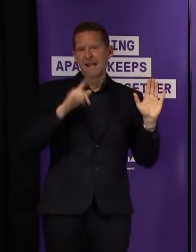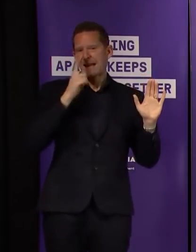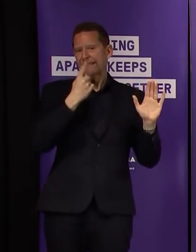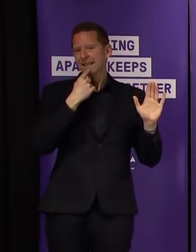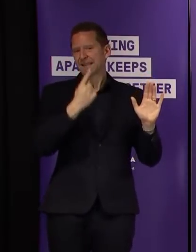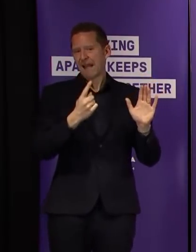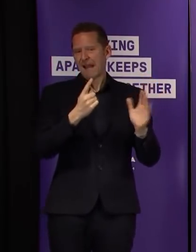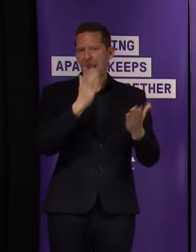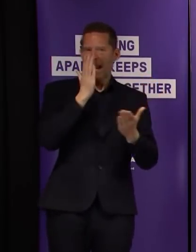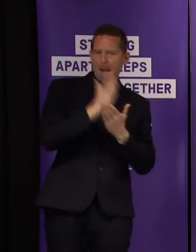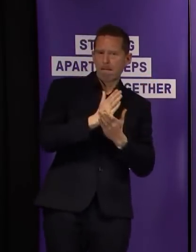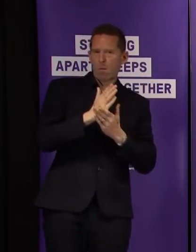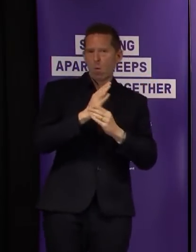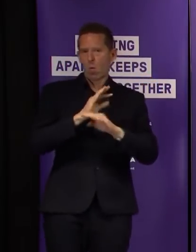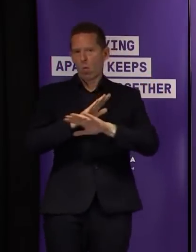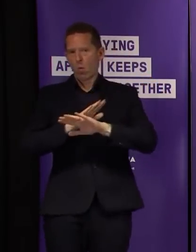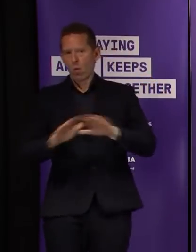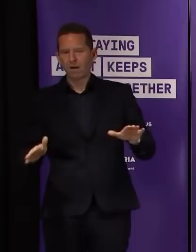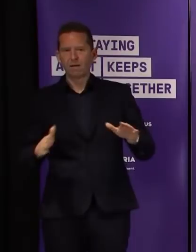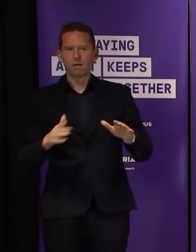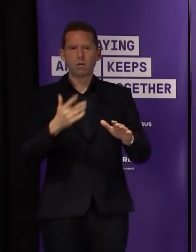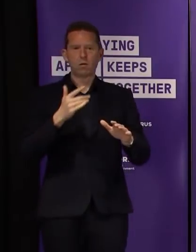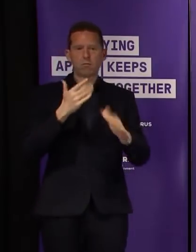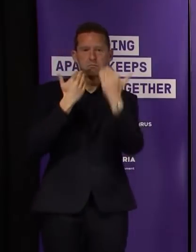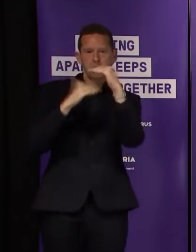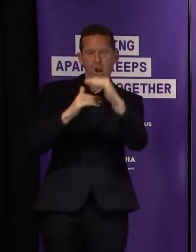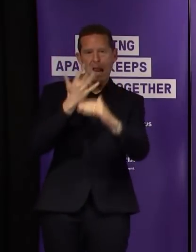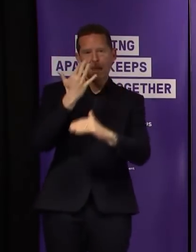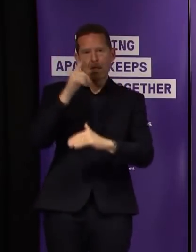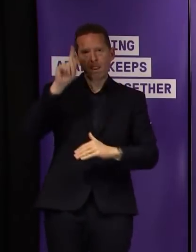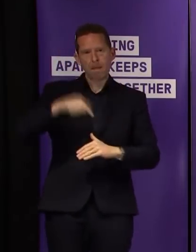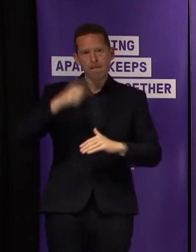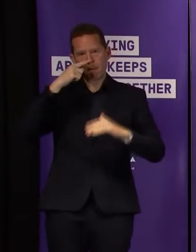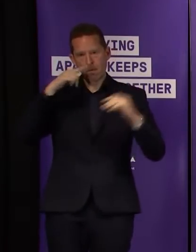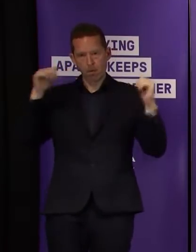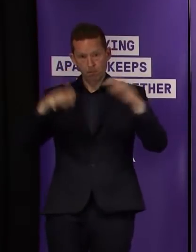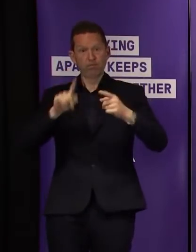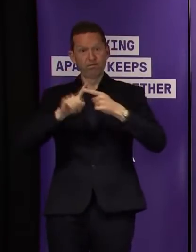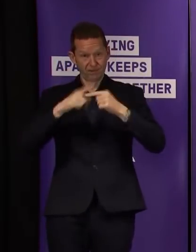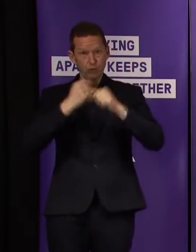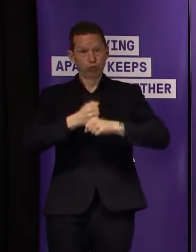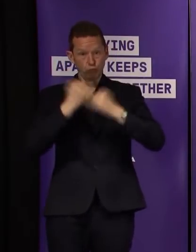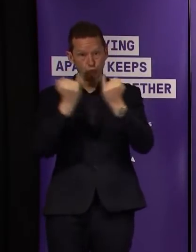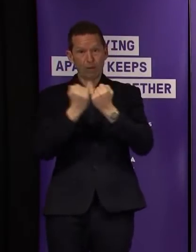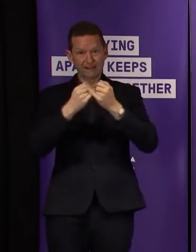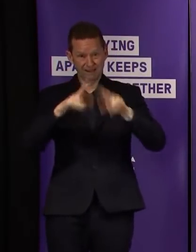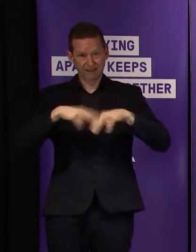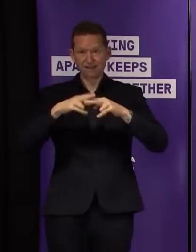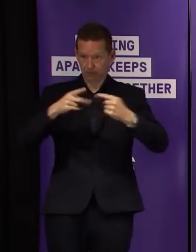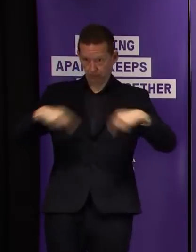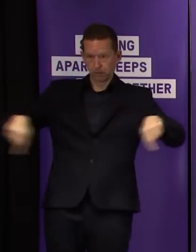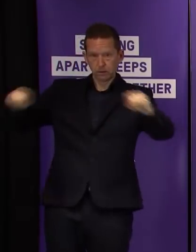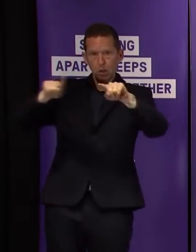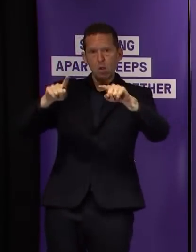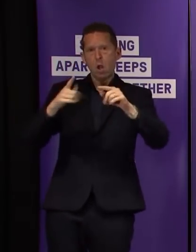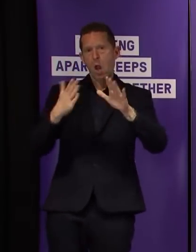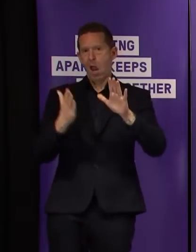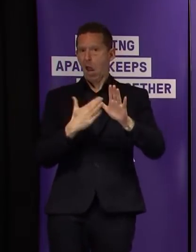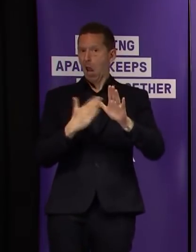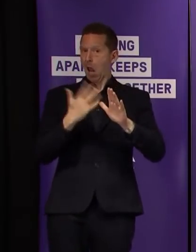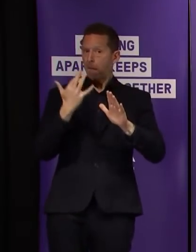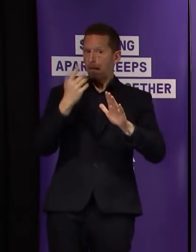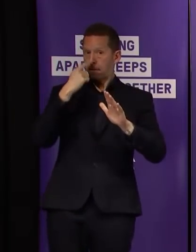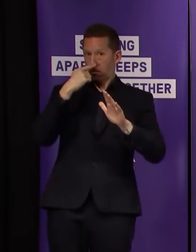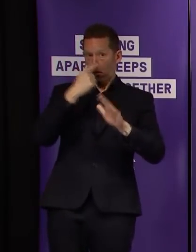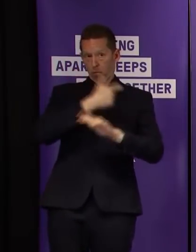on, you know, whether it's, you know, X thousand or Y thousand. The events will still go on. The question is whether there'll be people there on site watching